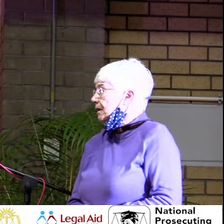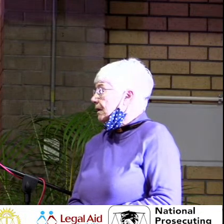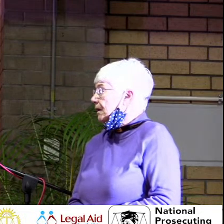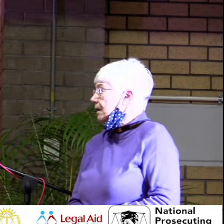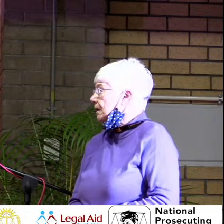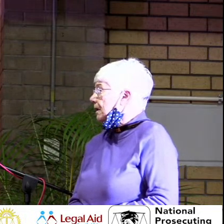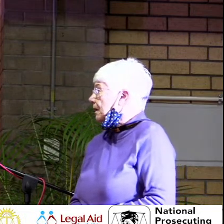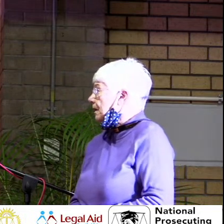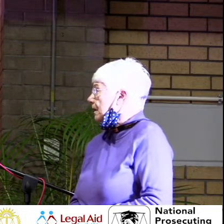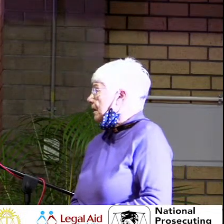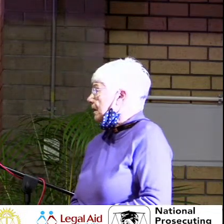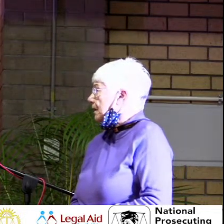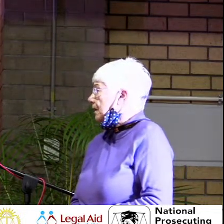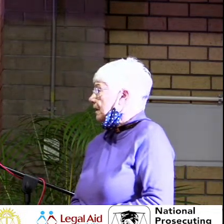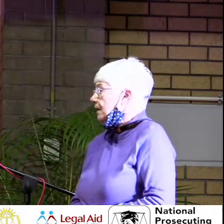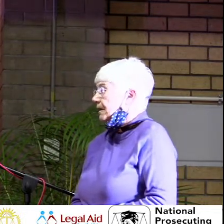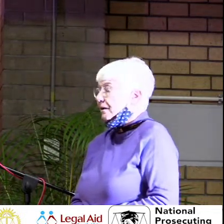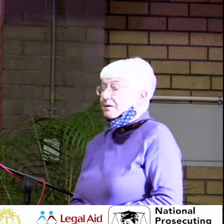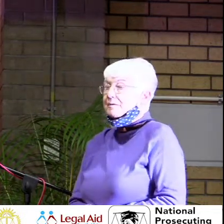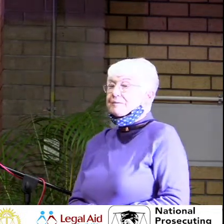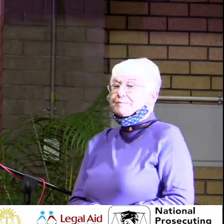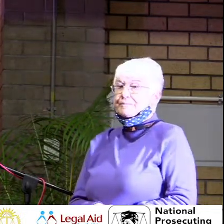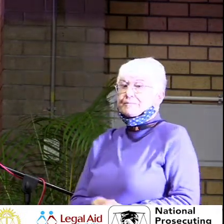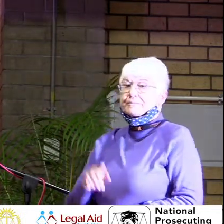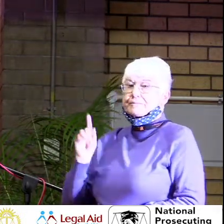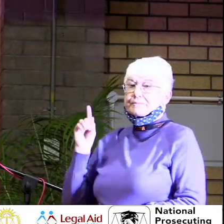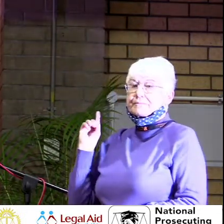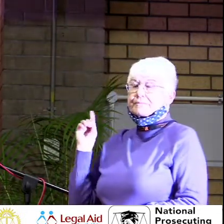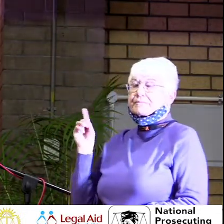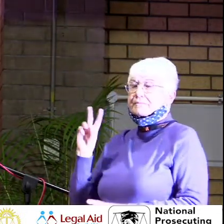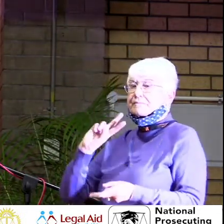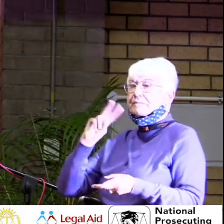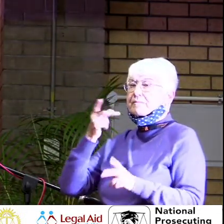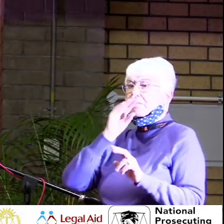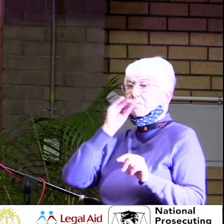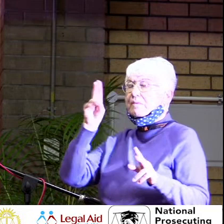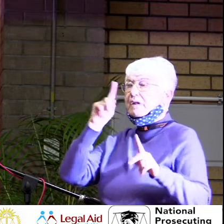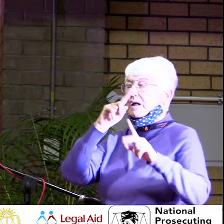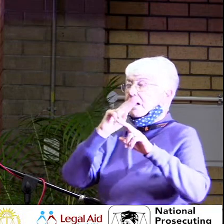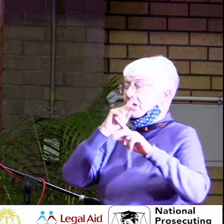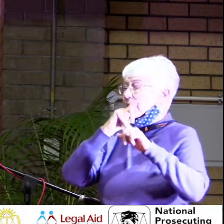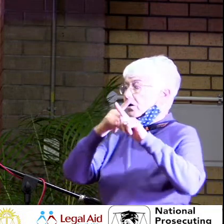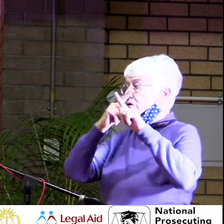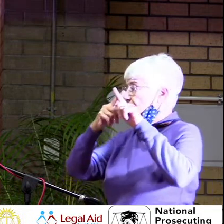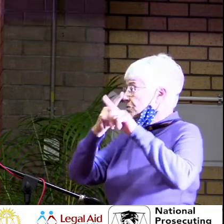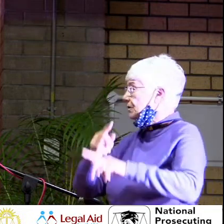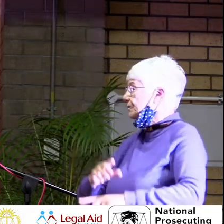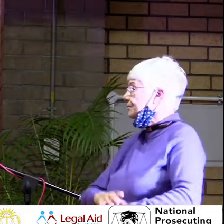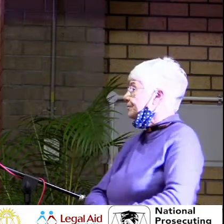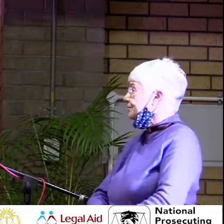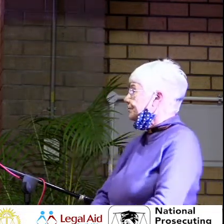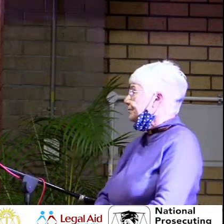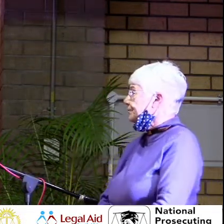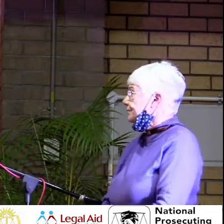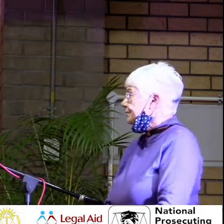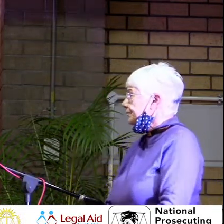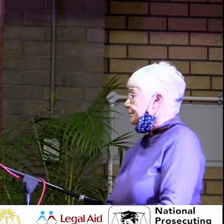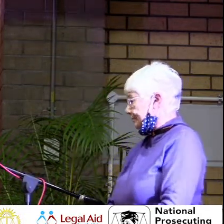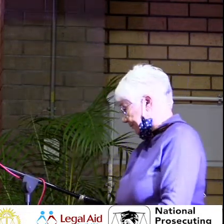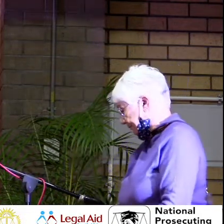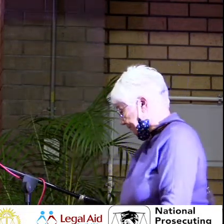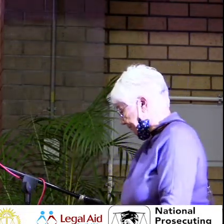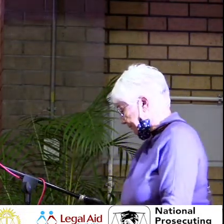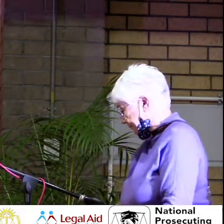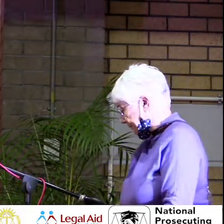Uthi yena owakhe umsebenzi inoba nimazi abantu abaninzi animazi kuye kwakho utshintsho oluninzi olwenzekileyo eBellville sukela